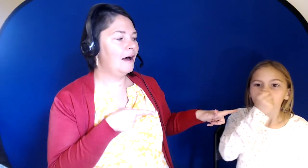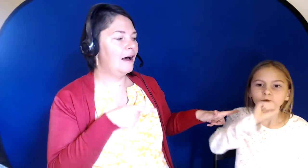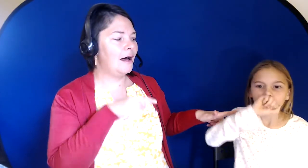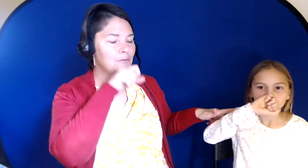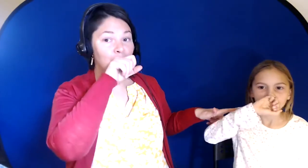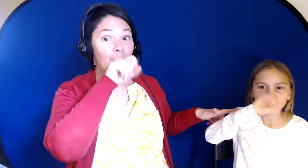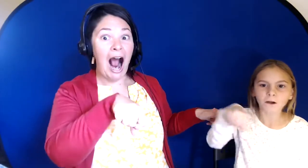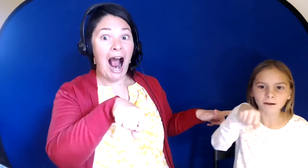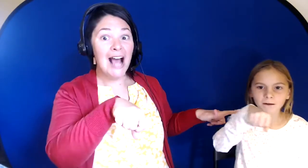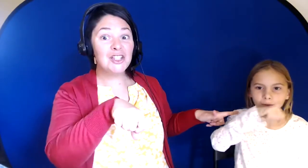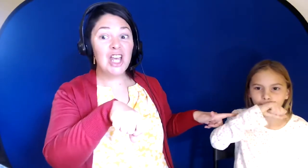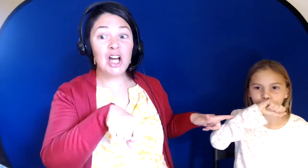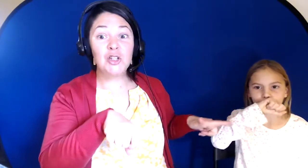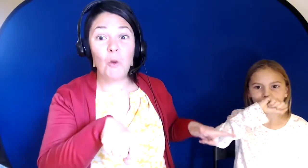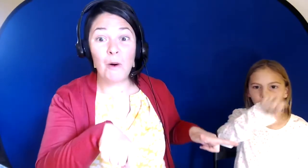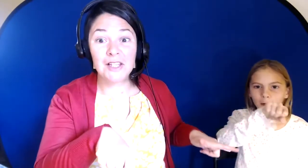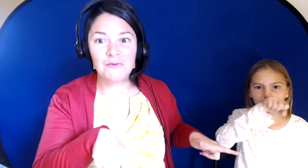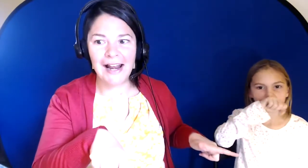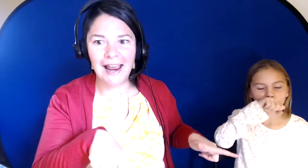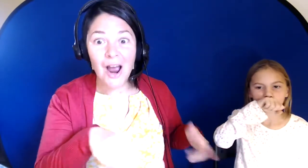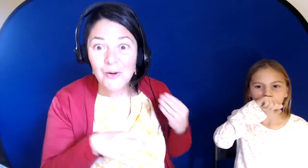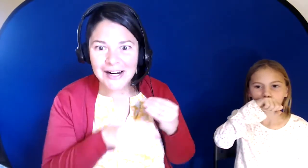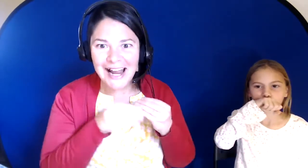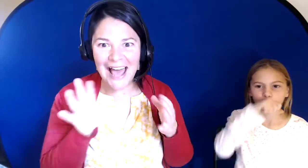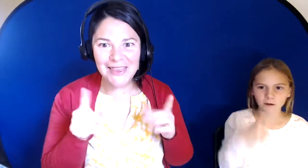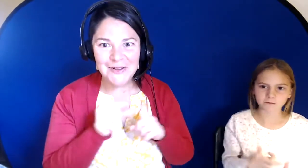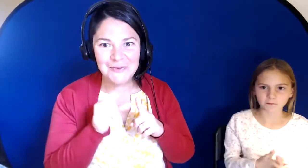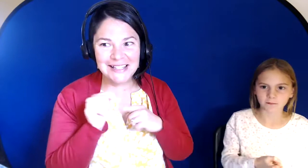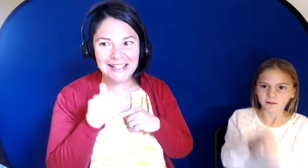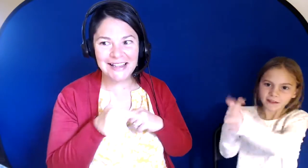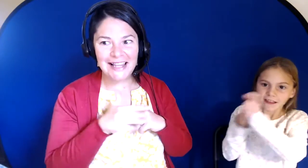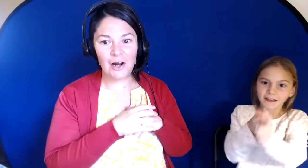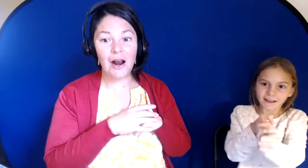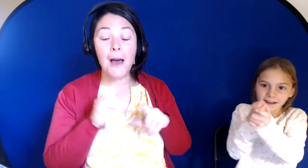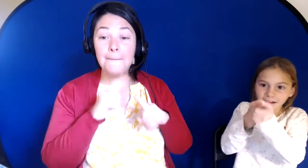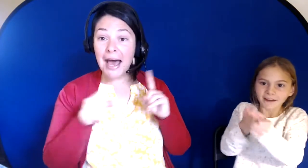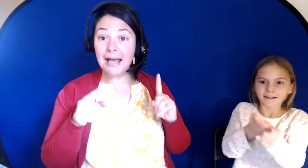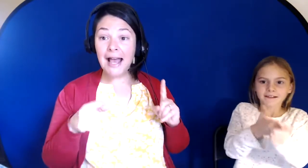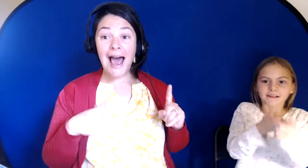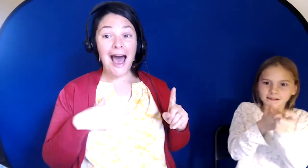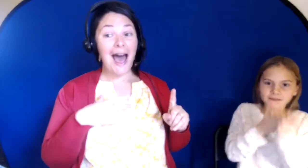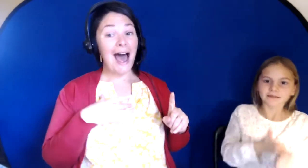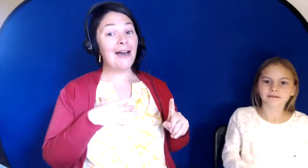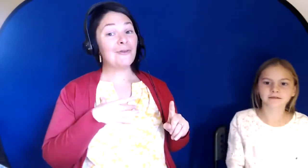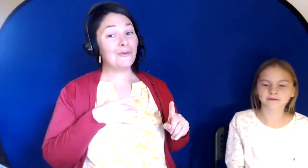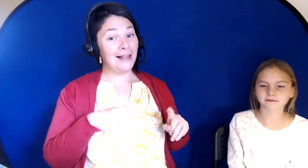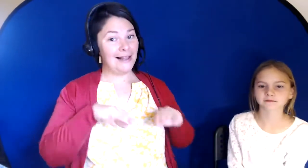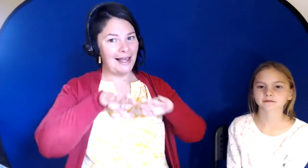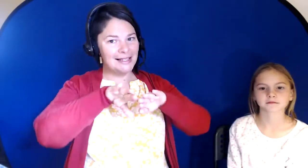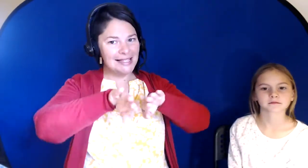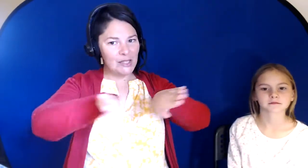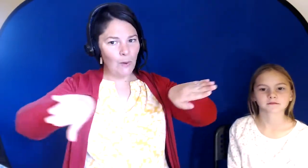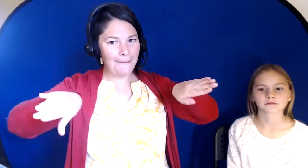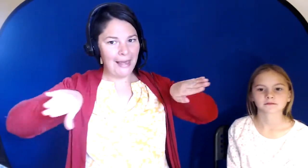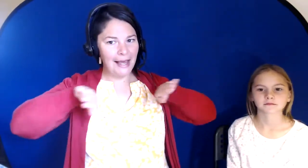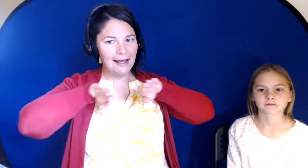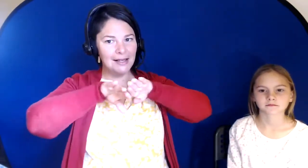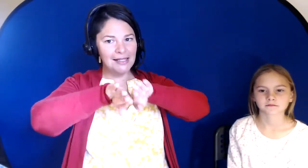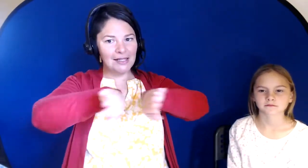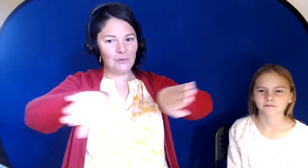Ah, she adores running. We're going to add those words a little later. But I really like swimming. Swimming